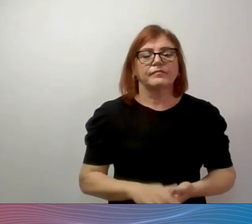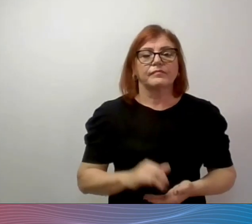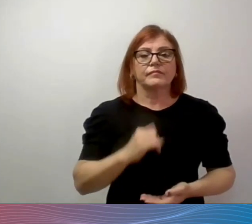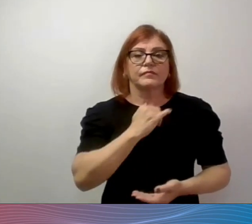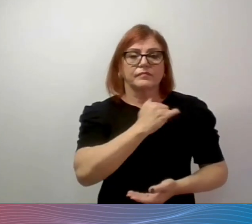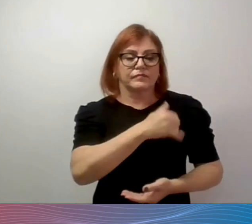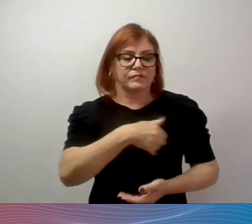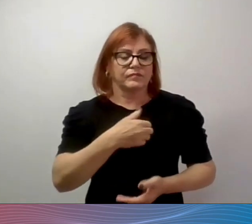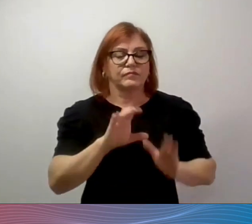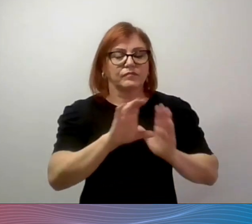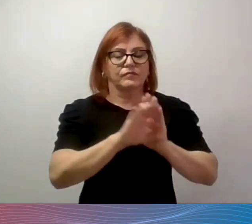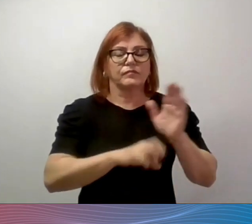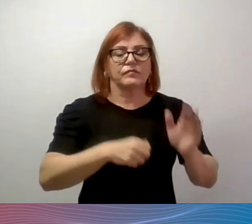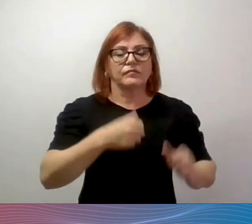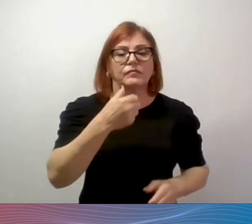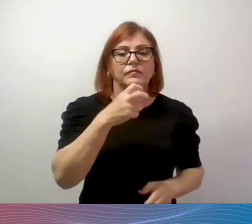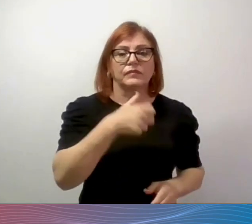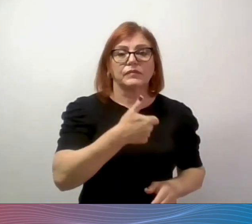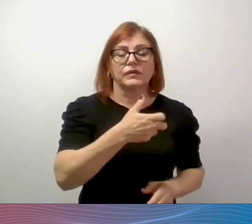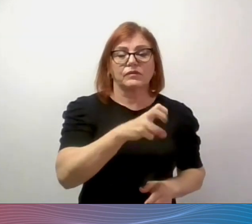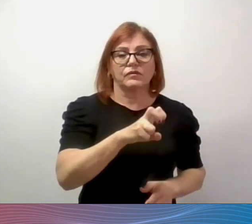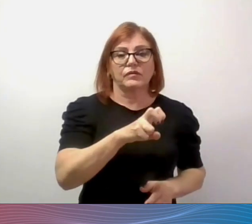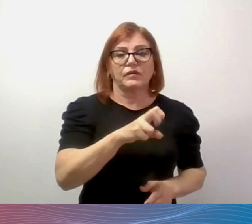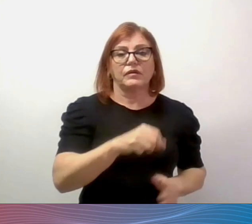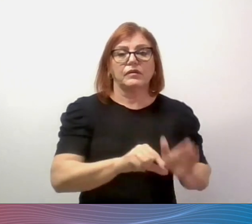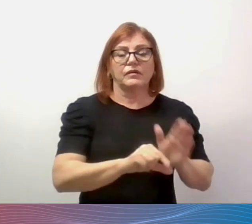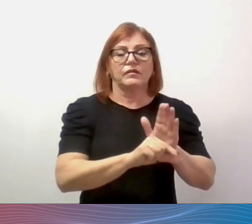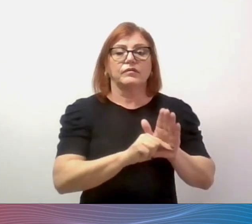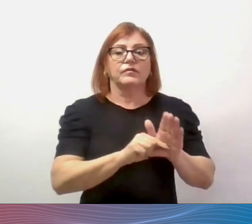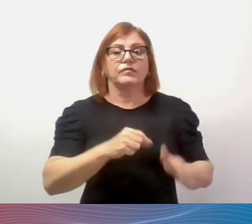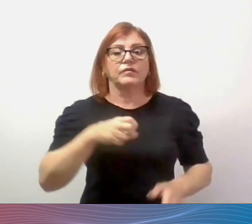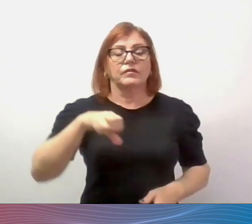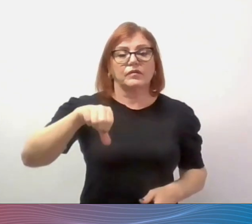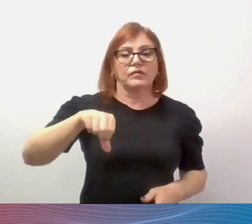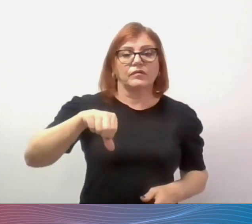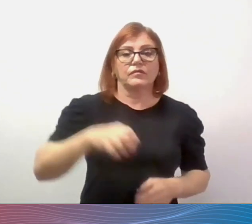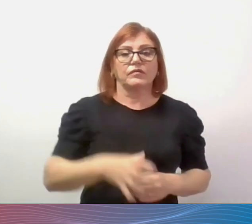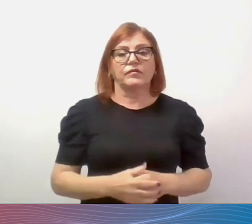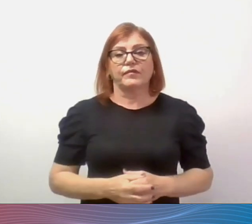versículo 9. John 15, verse 9.